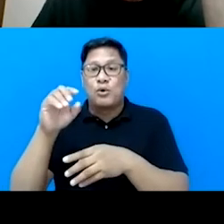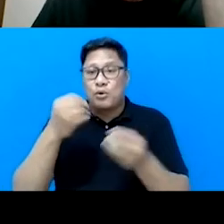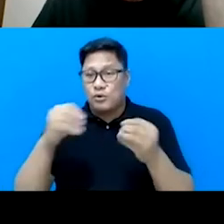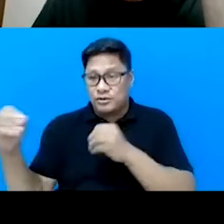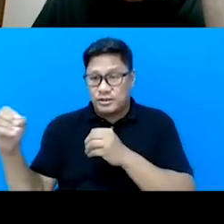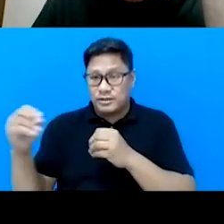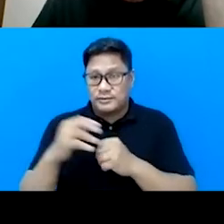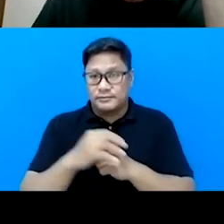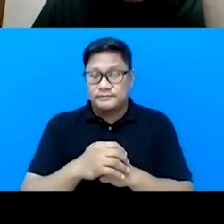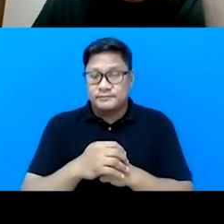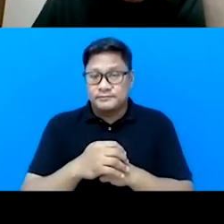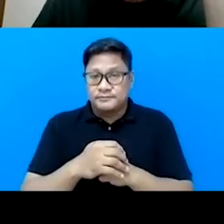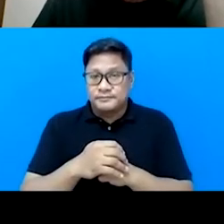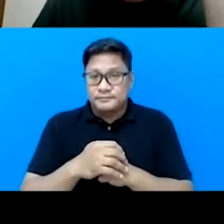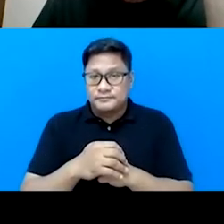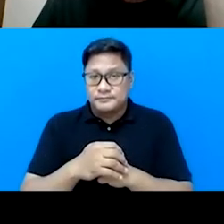So,